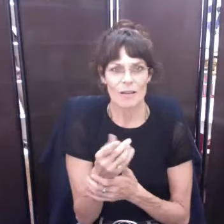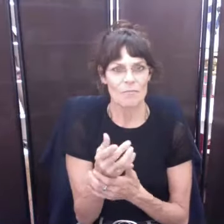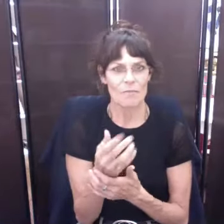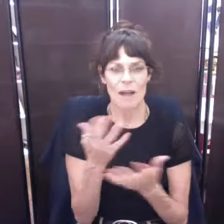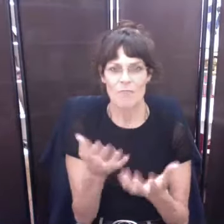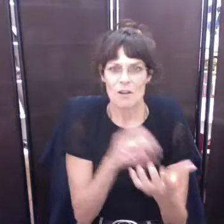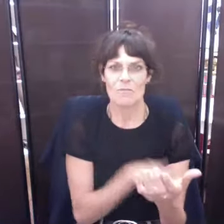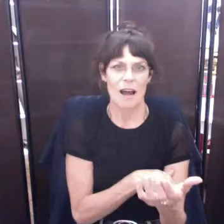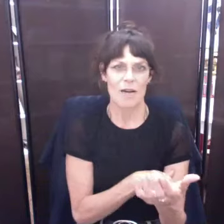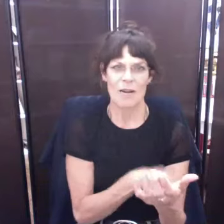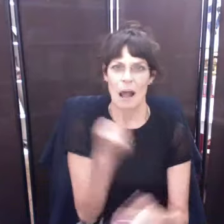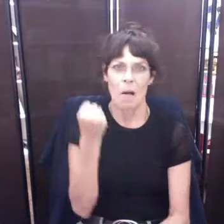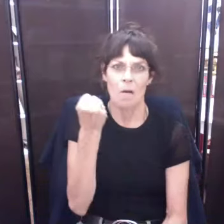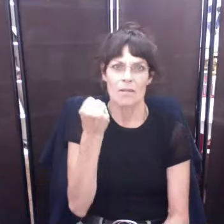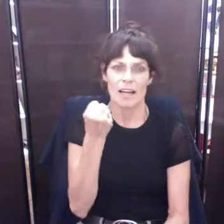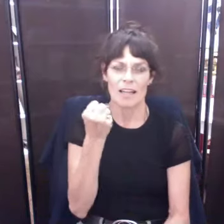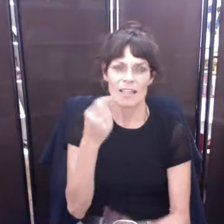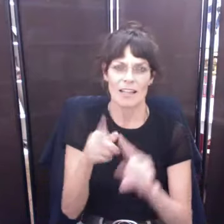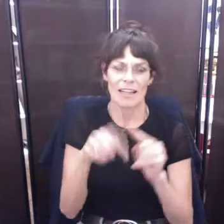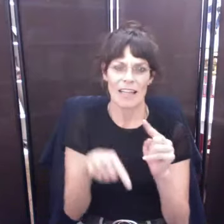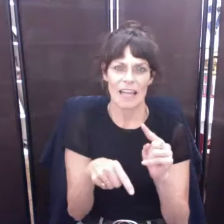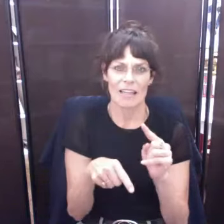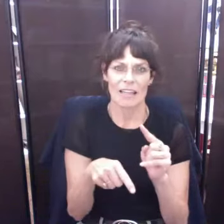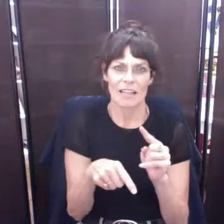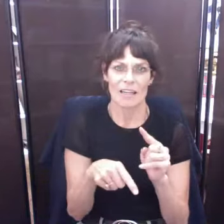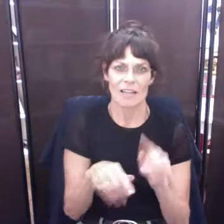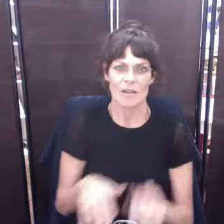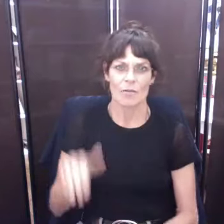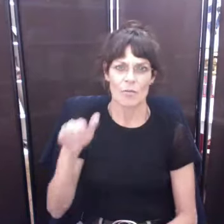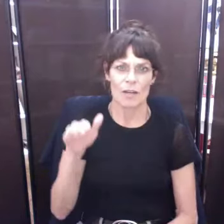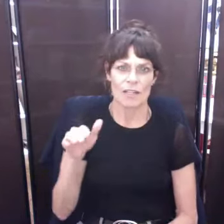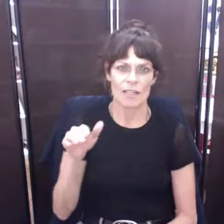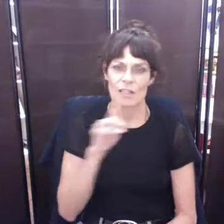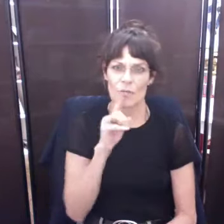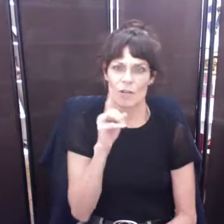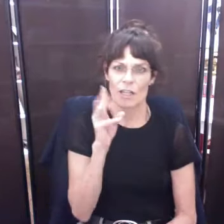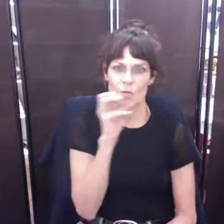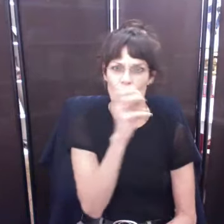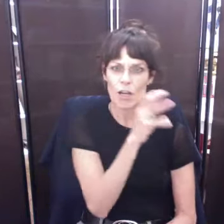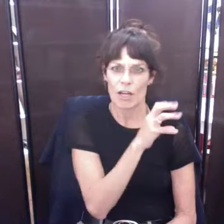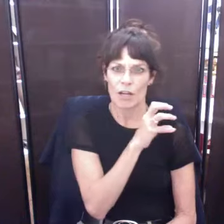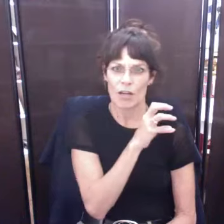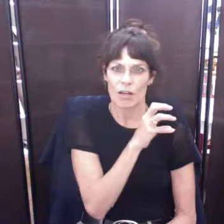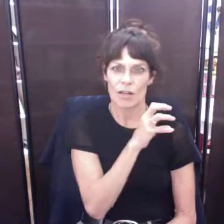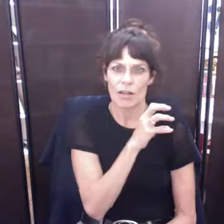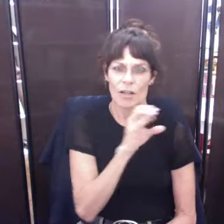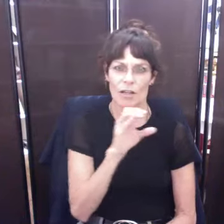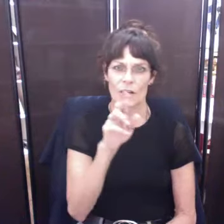hang on until I can't hang on anymore. And I was raised in this really weird, well, it's considered a cult religion or a cult.